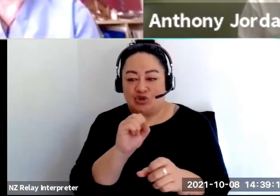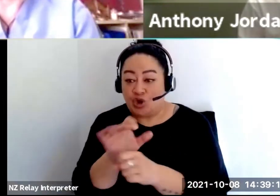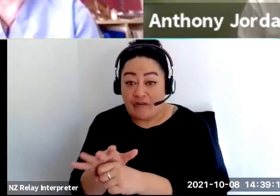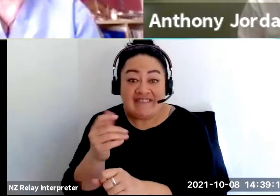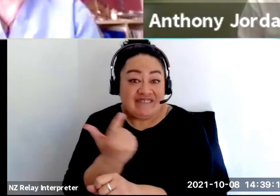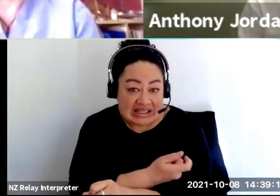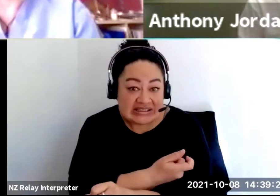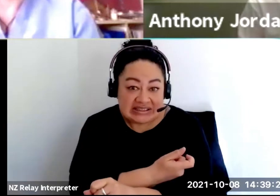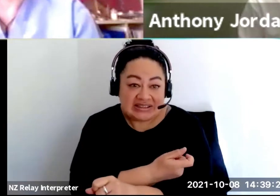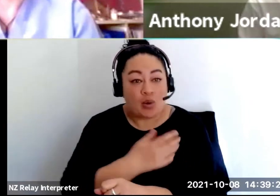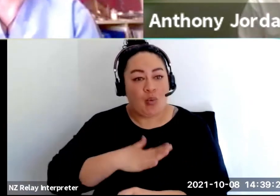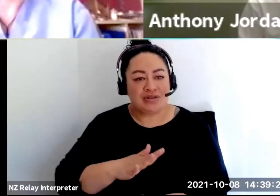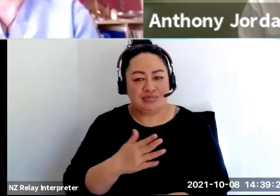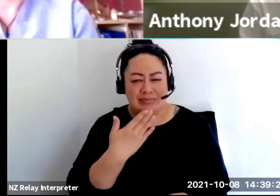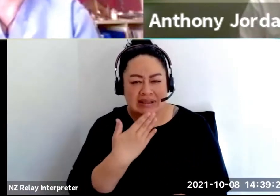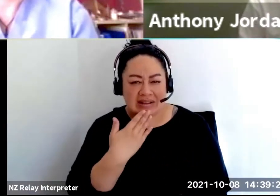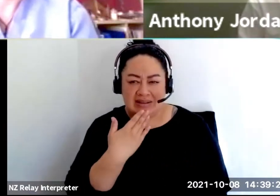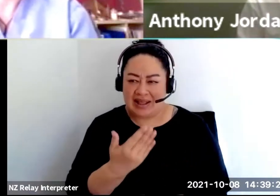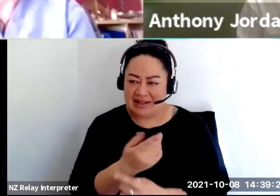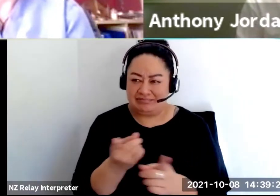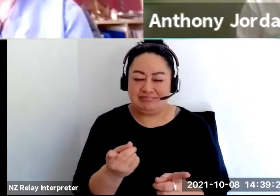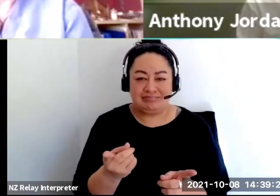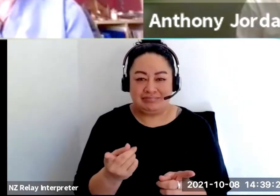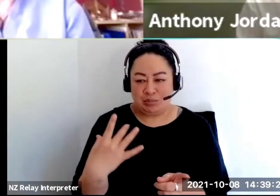thank you for inviting us today.